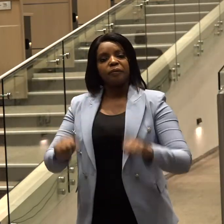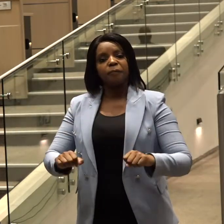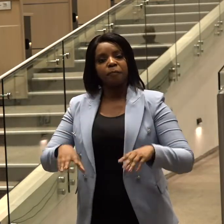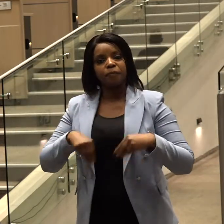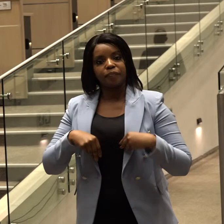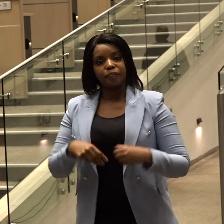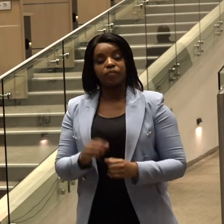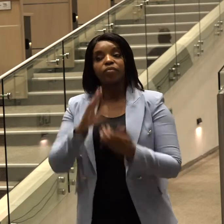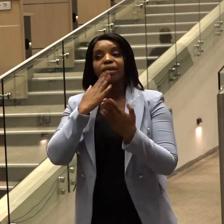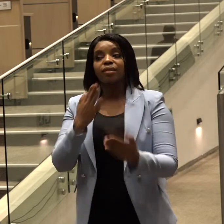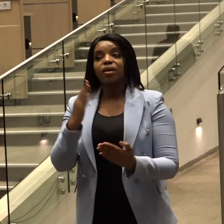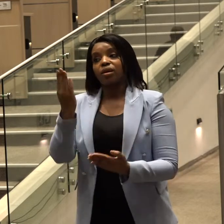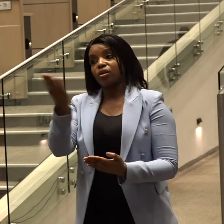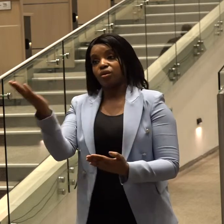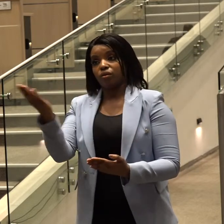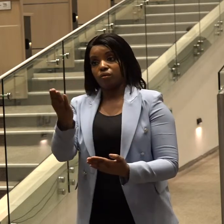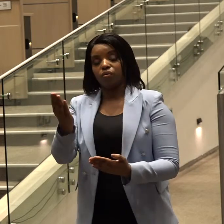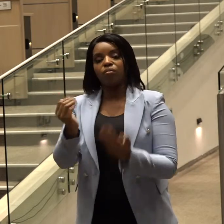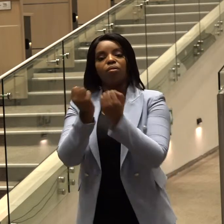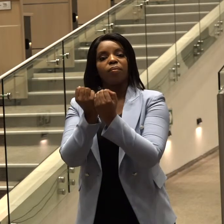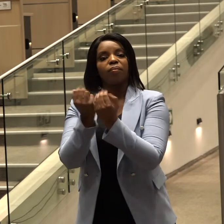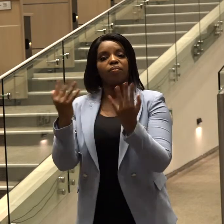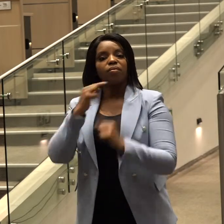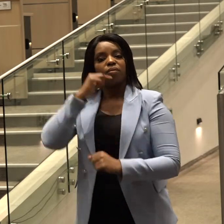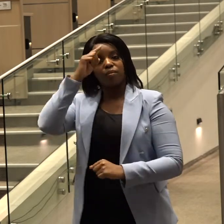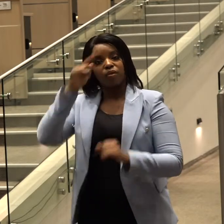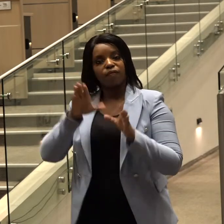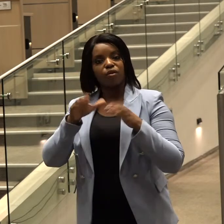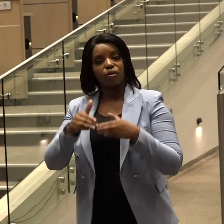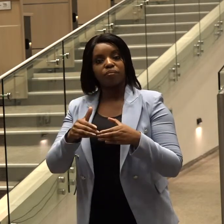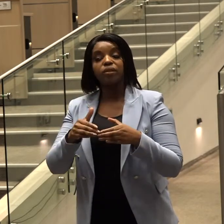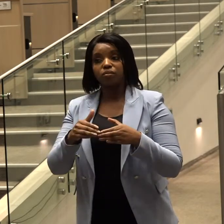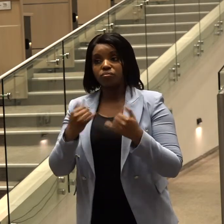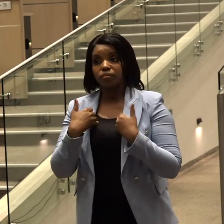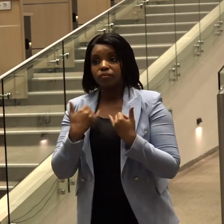committee and we thank you for the invite